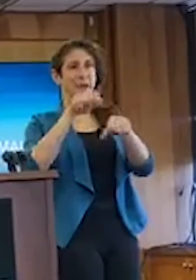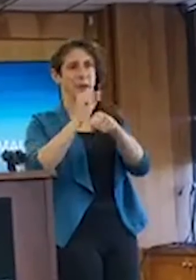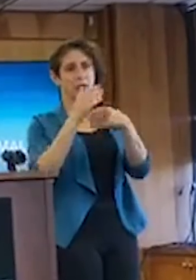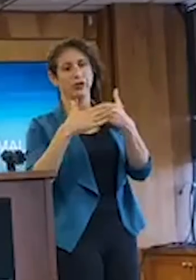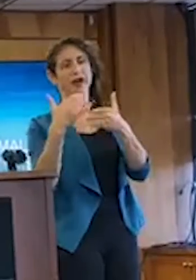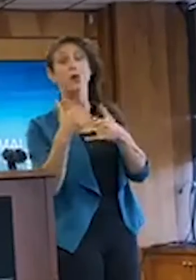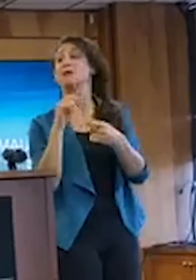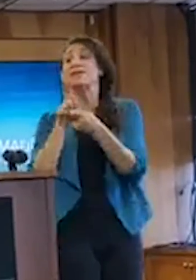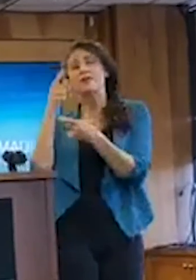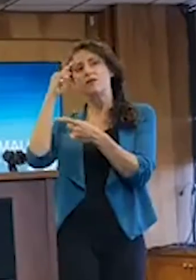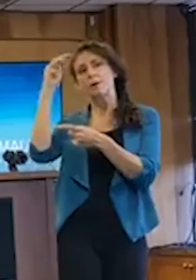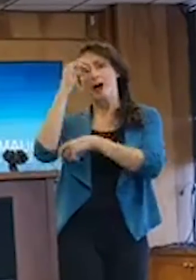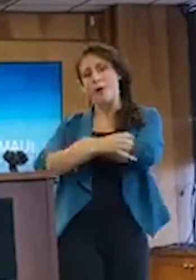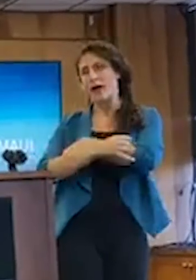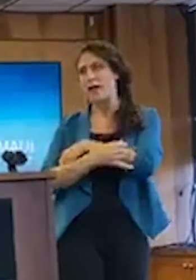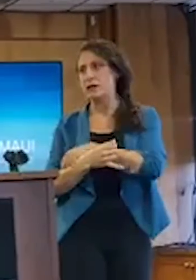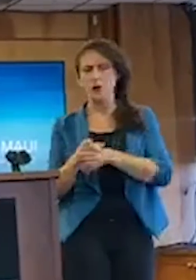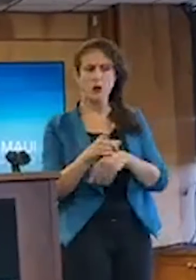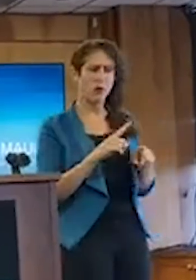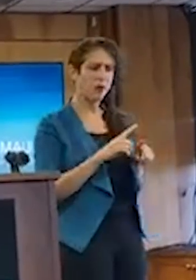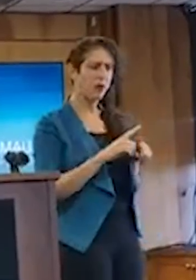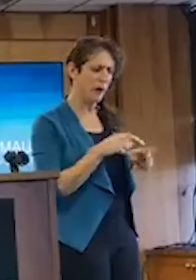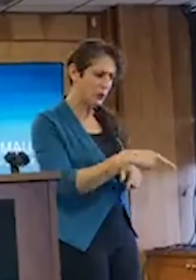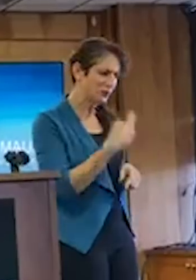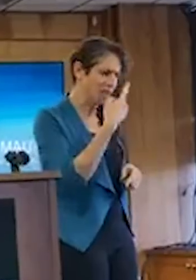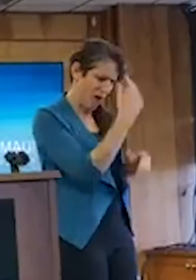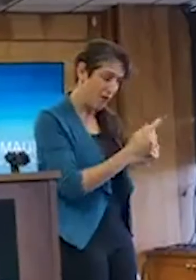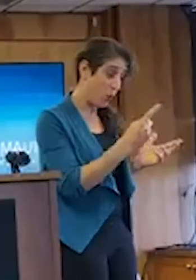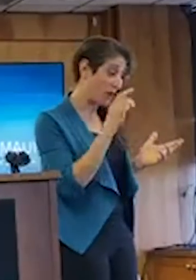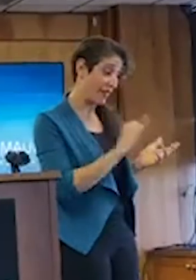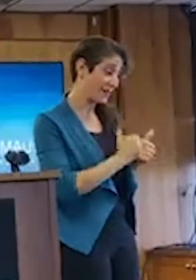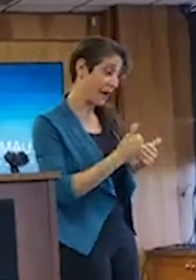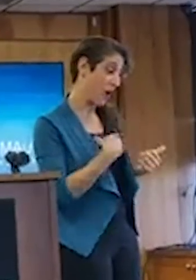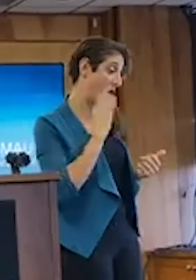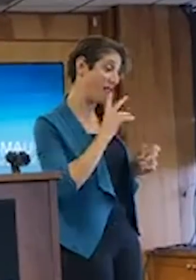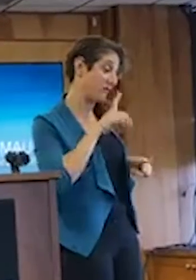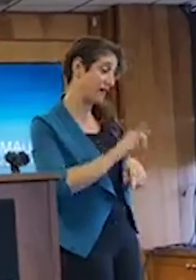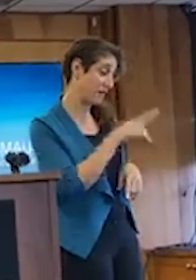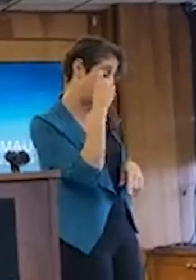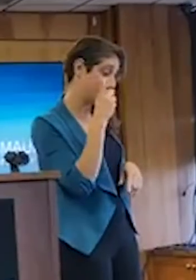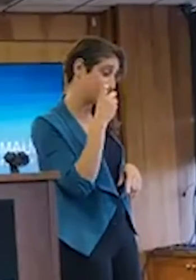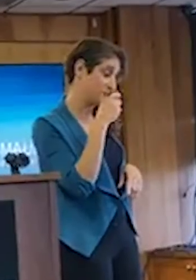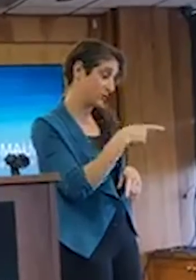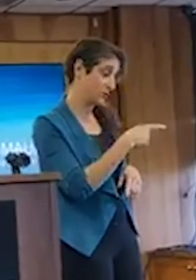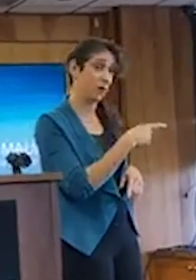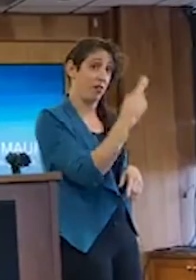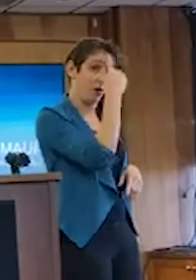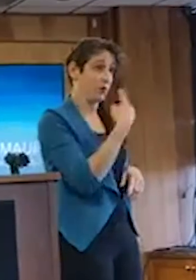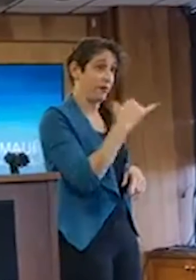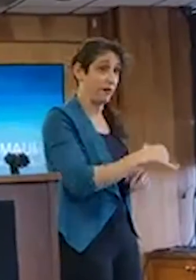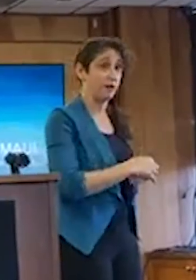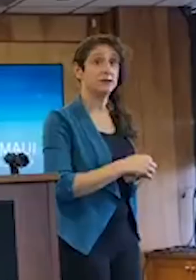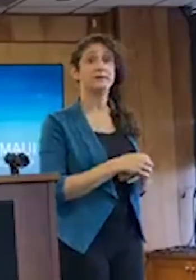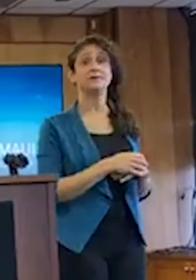the county. Well, you said for everybody. That's the way I took the question, so I'm going to answer it that way first. That